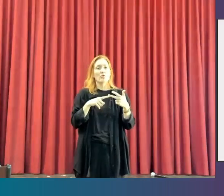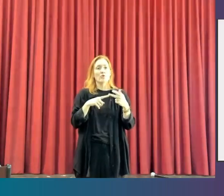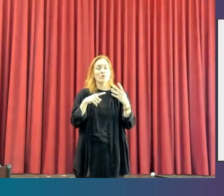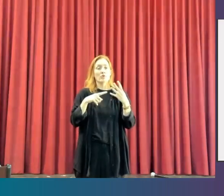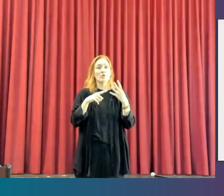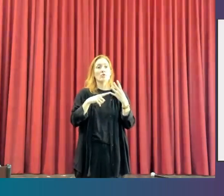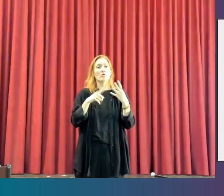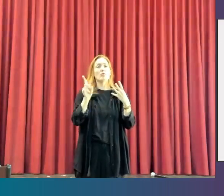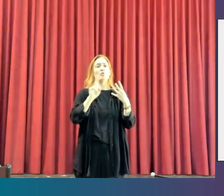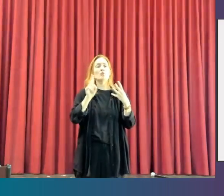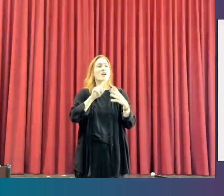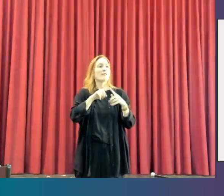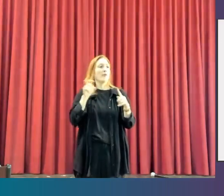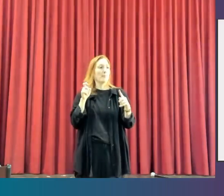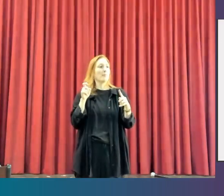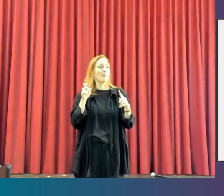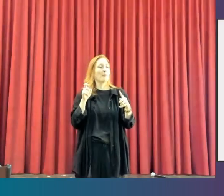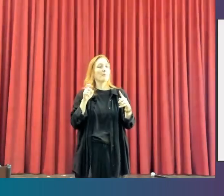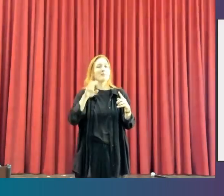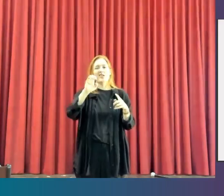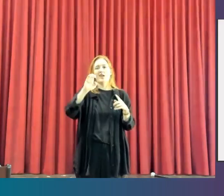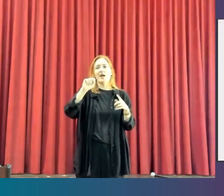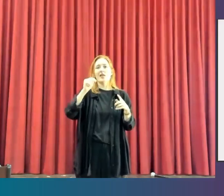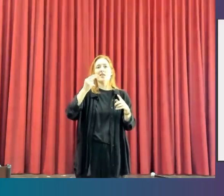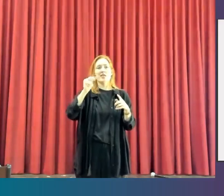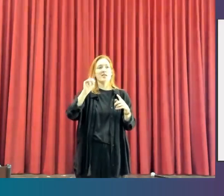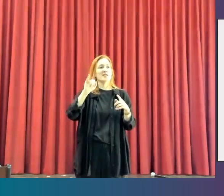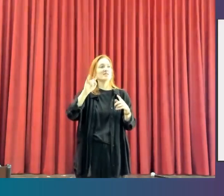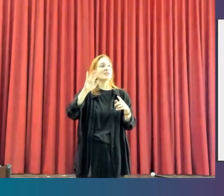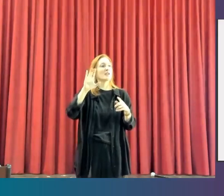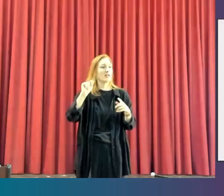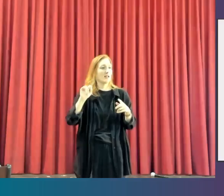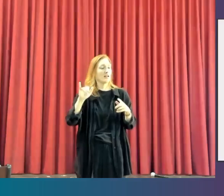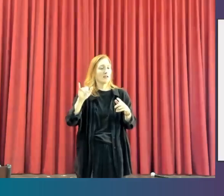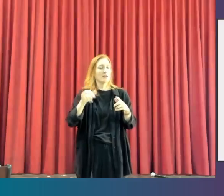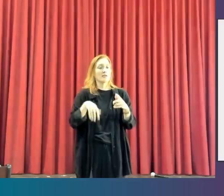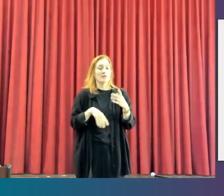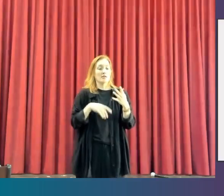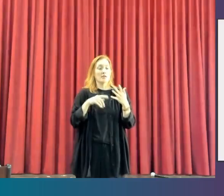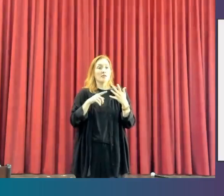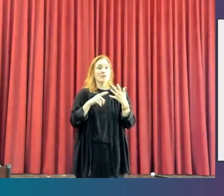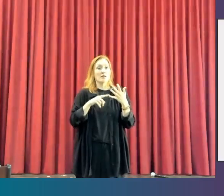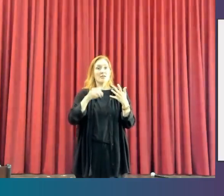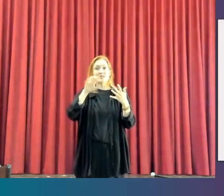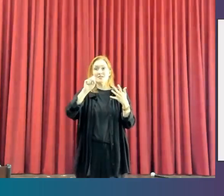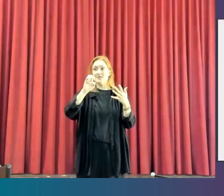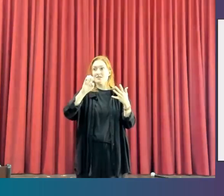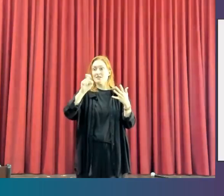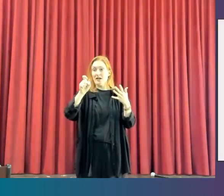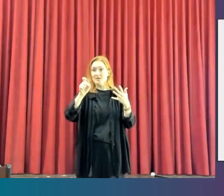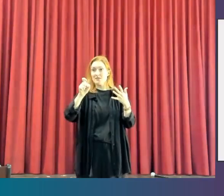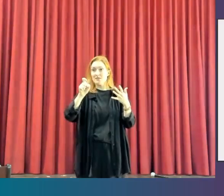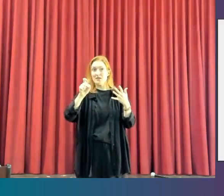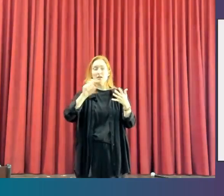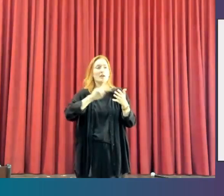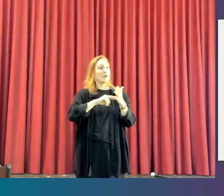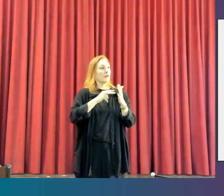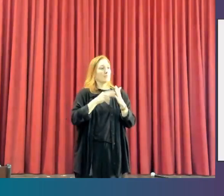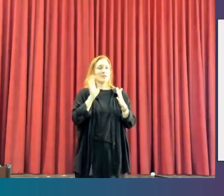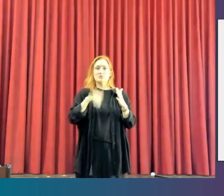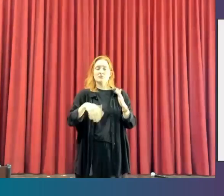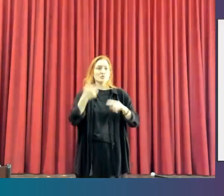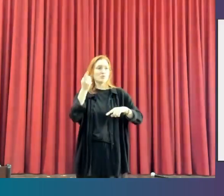our national origin or ethnicity, our sex, which includes bans on sexual